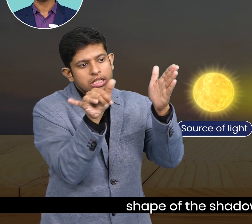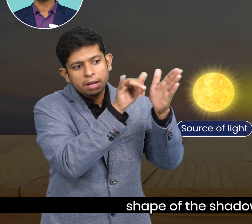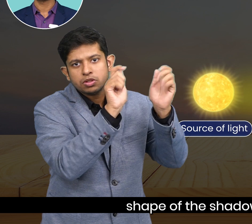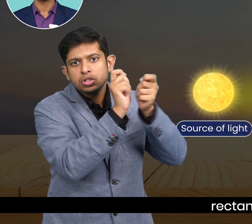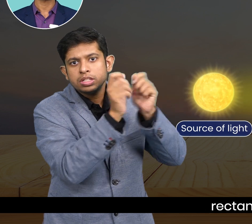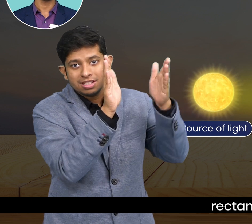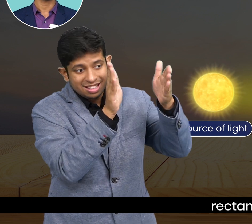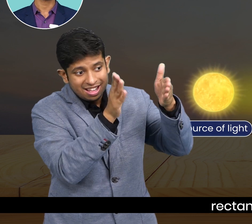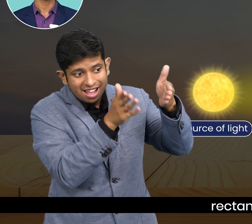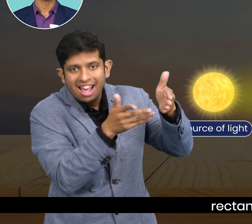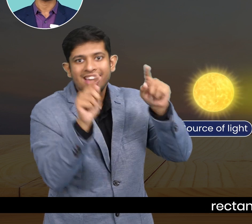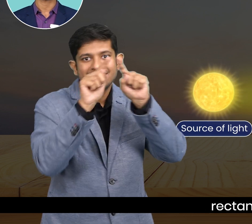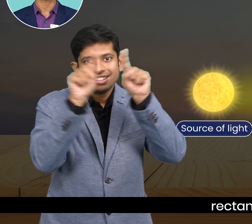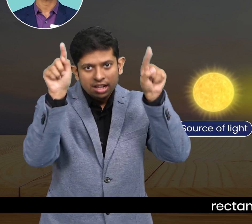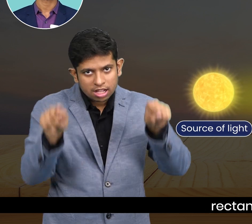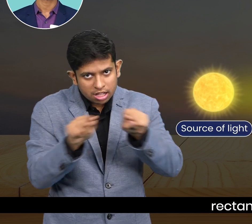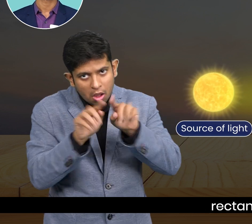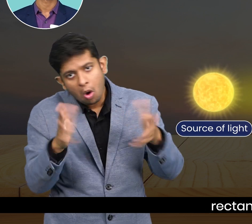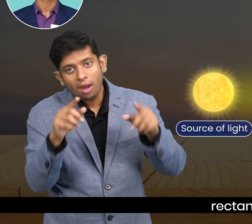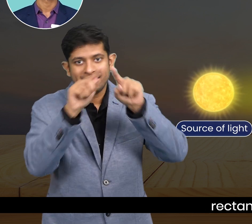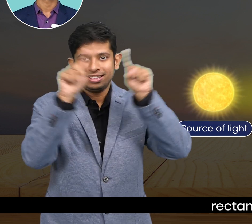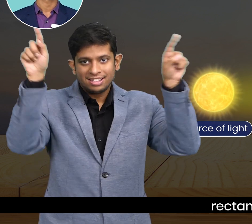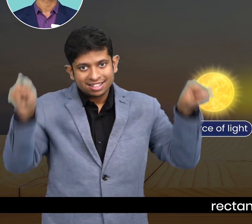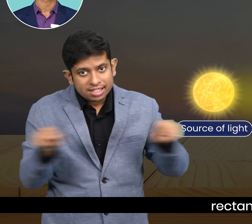square, rectangle, etc.